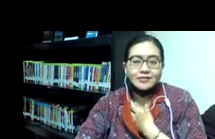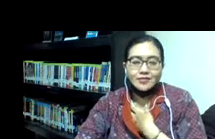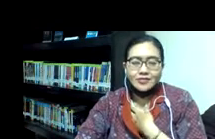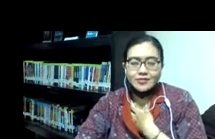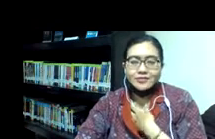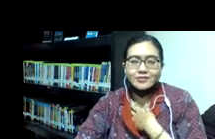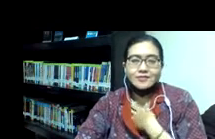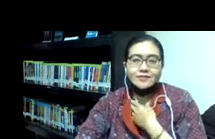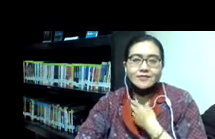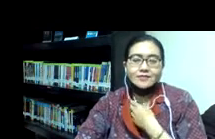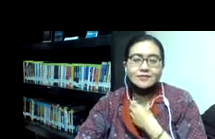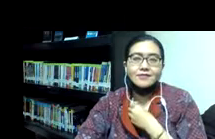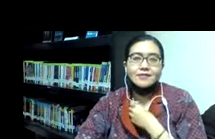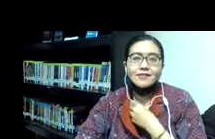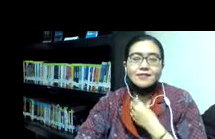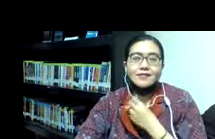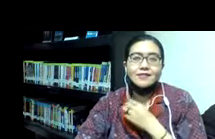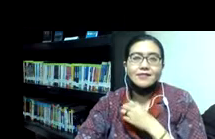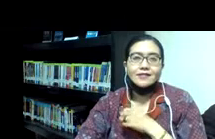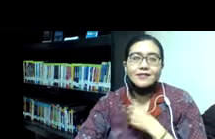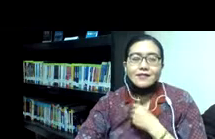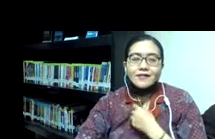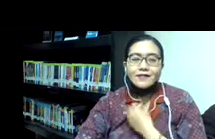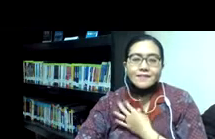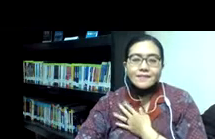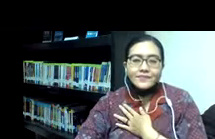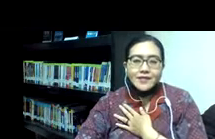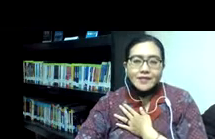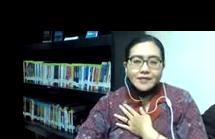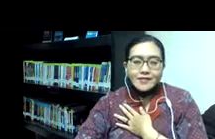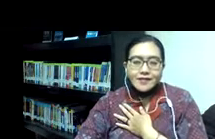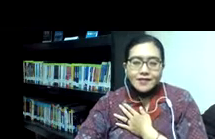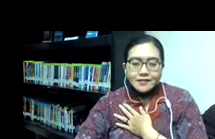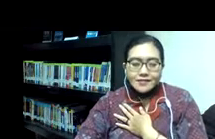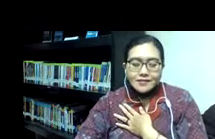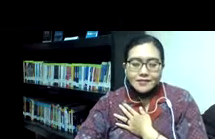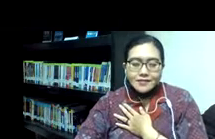Bengkala villagers, that is